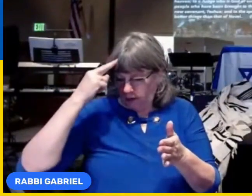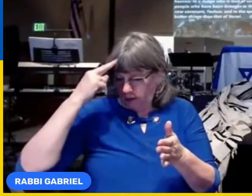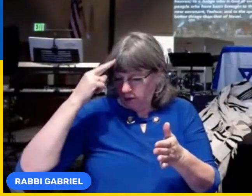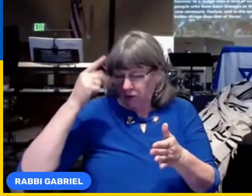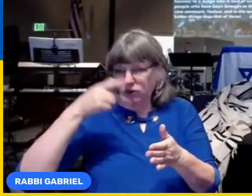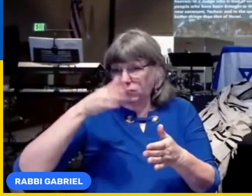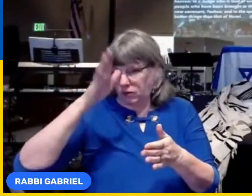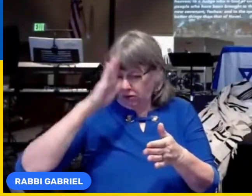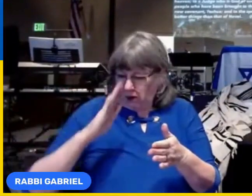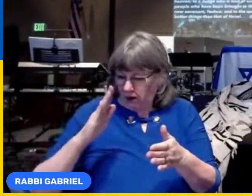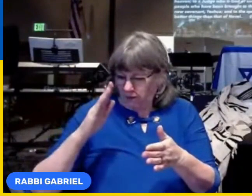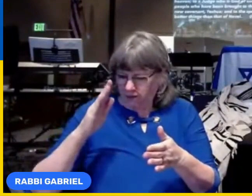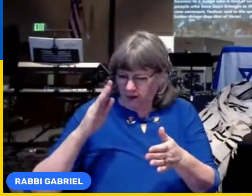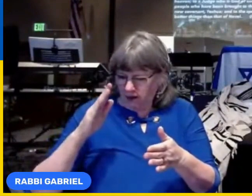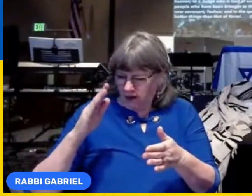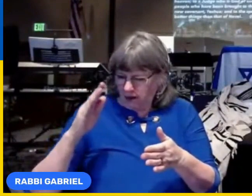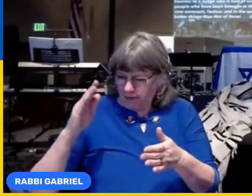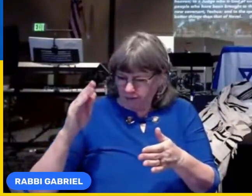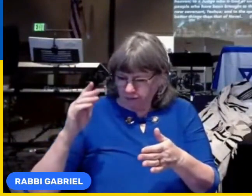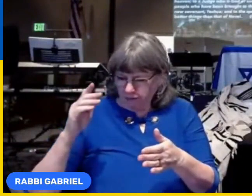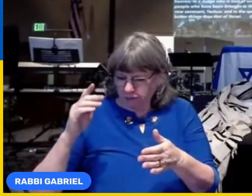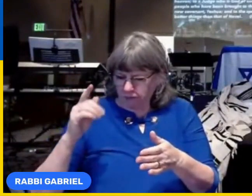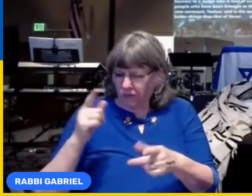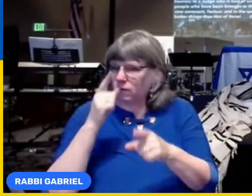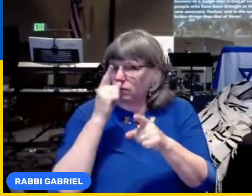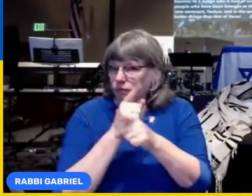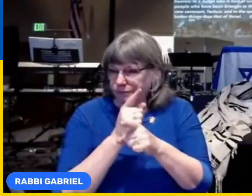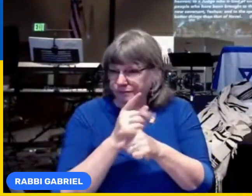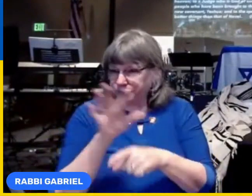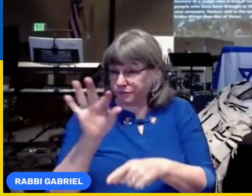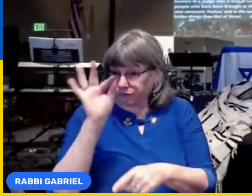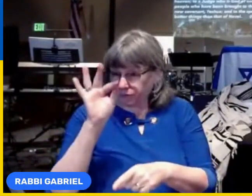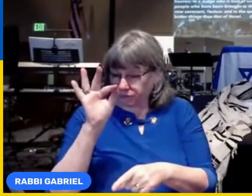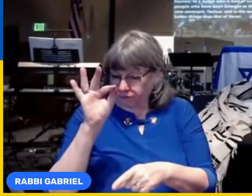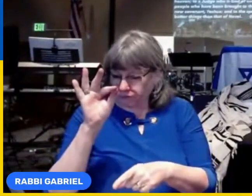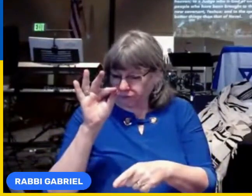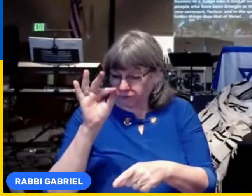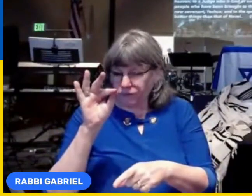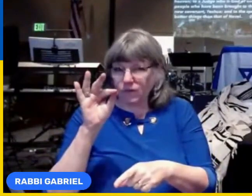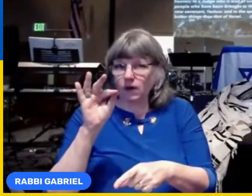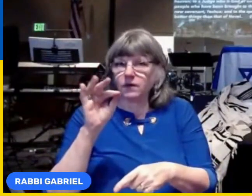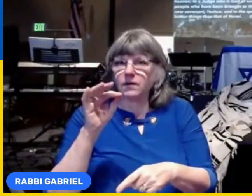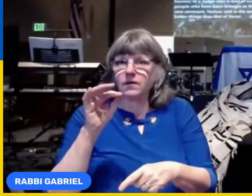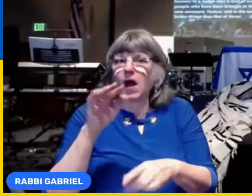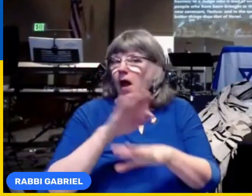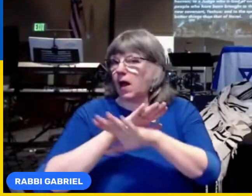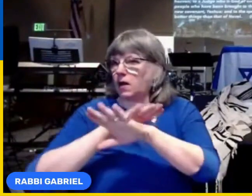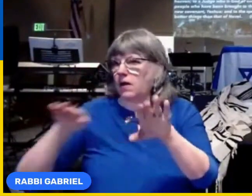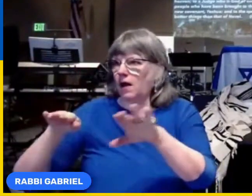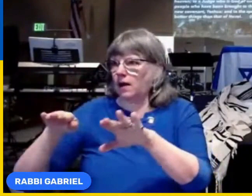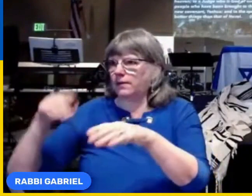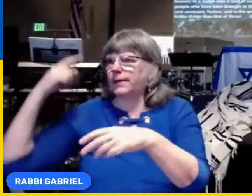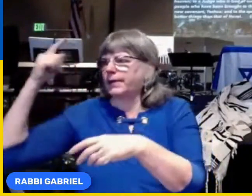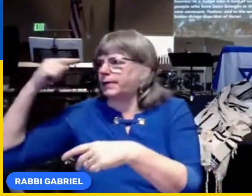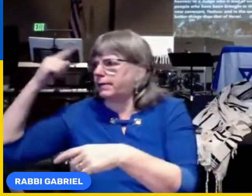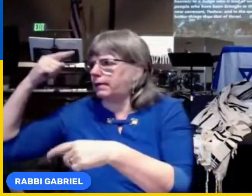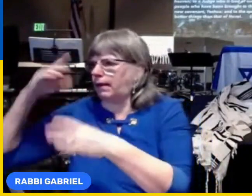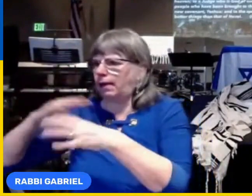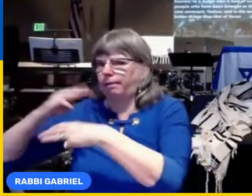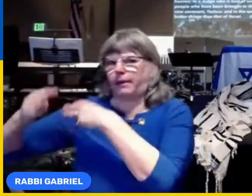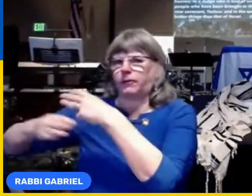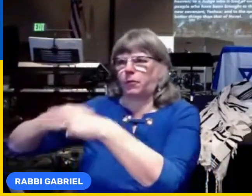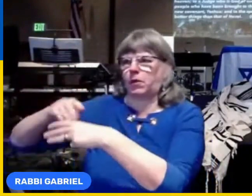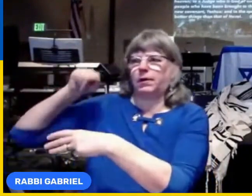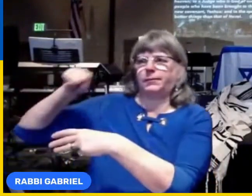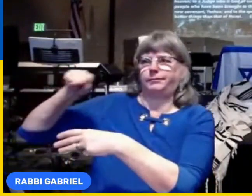to Hashem's impossible right choices over the insanity of this